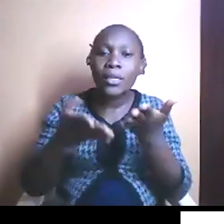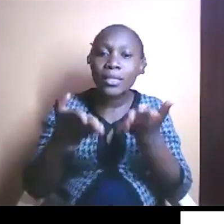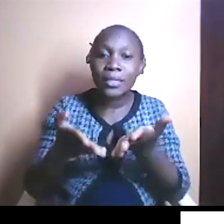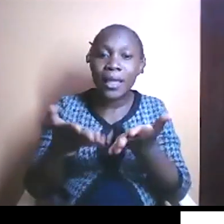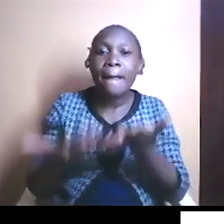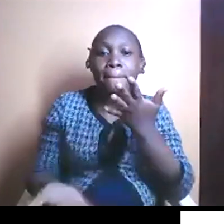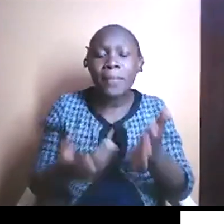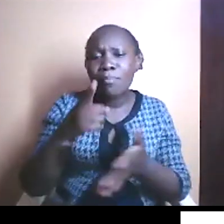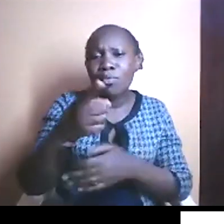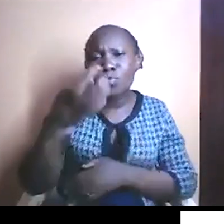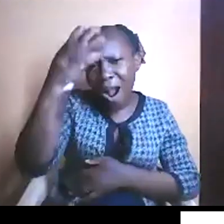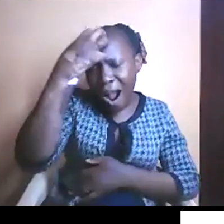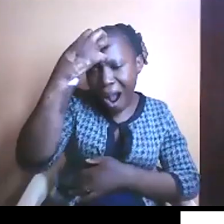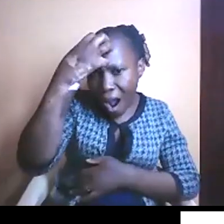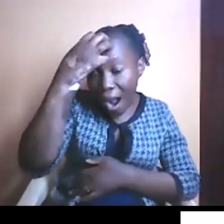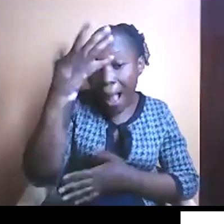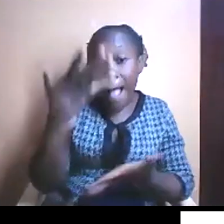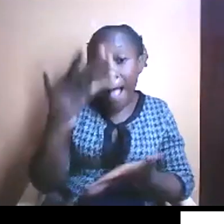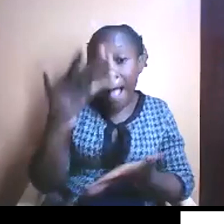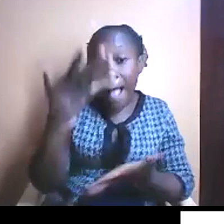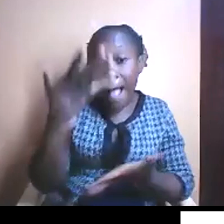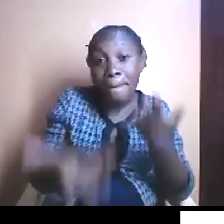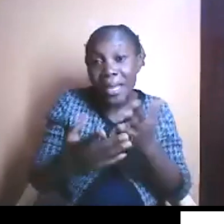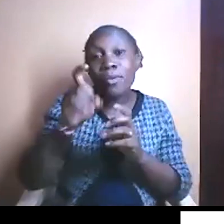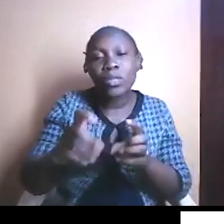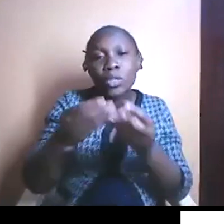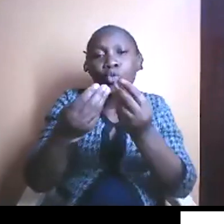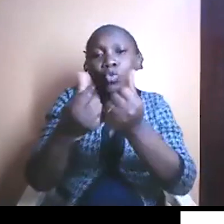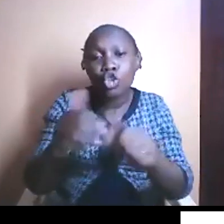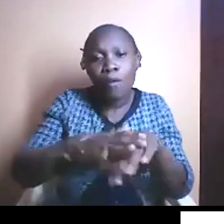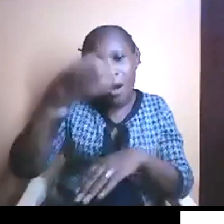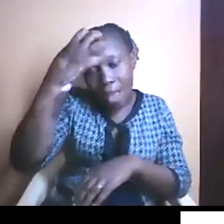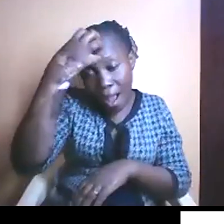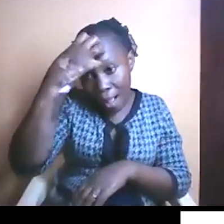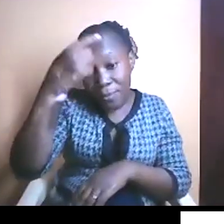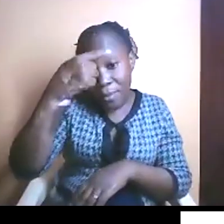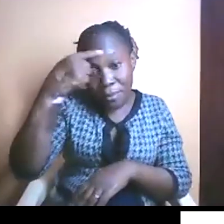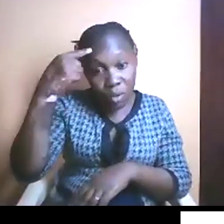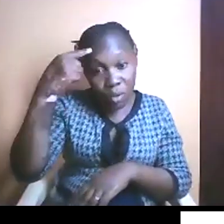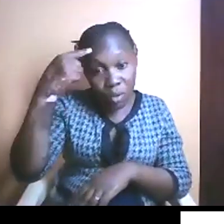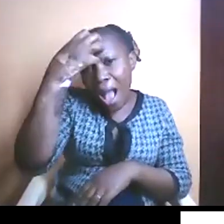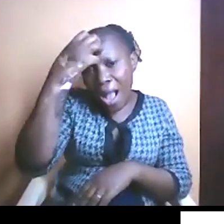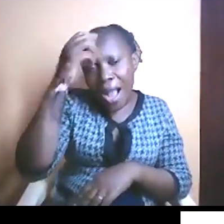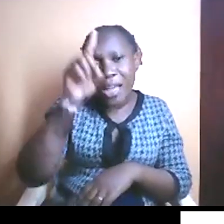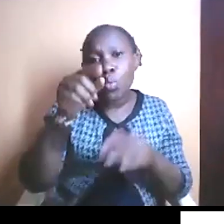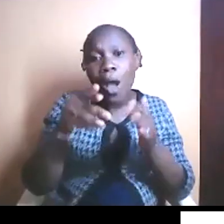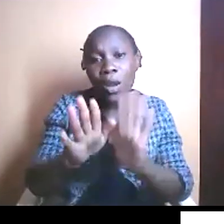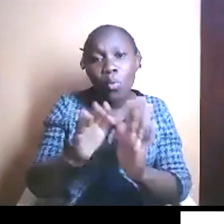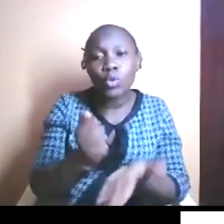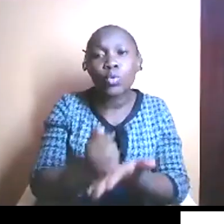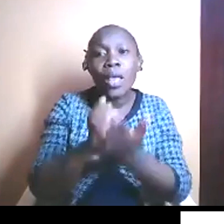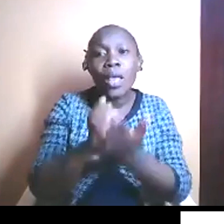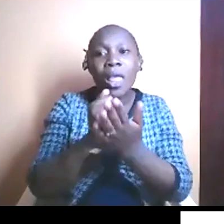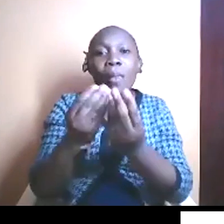the anger that you need to deal with. And anger is one of the emotions that signals you to start doing your self-care. I talked